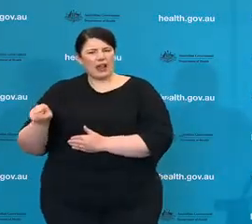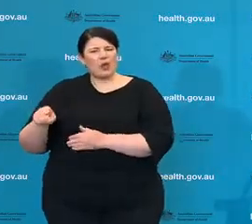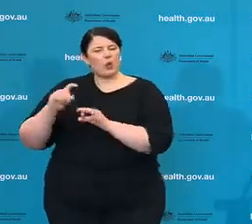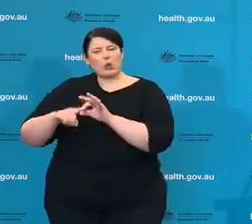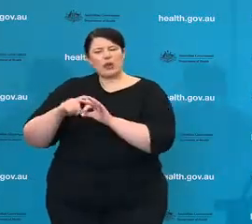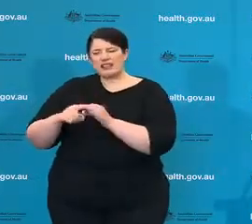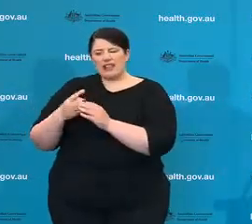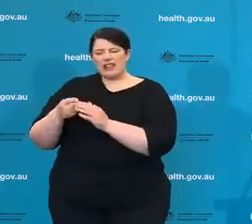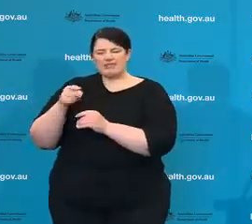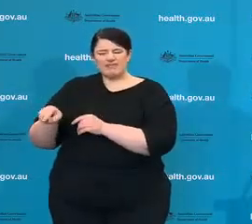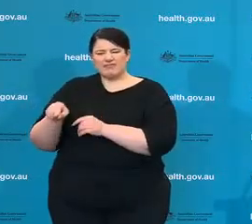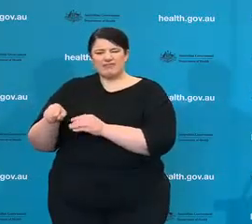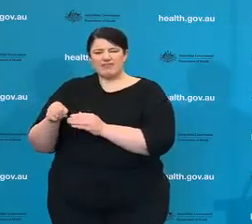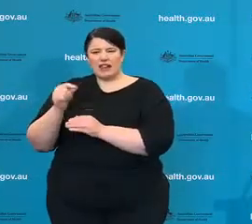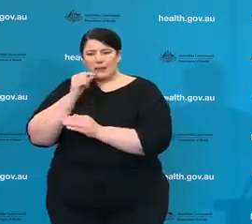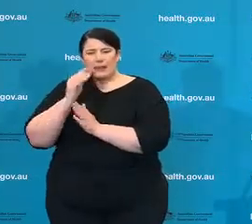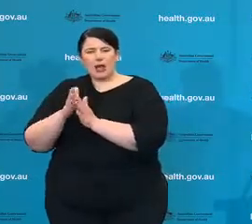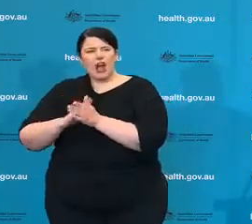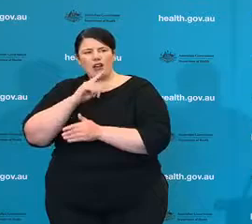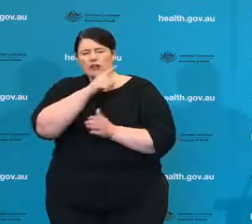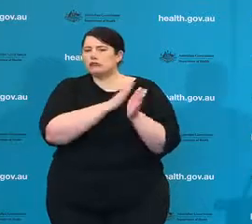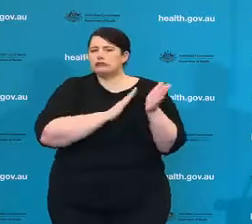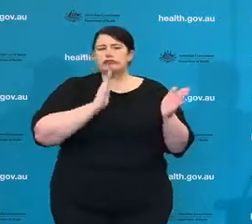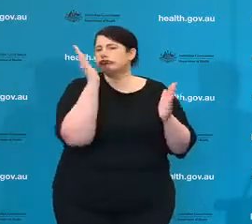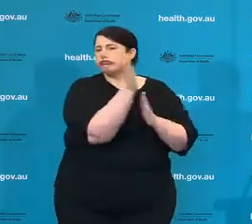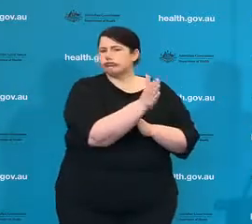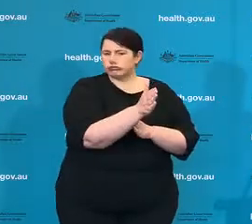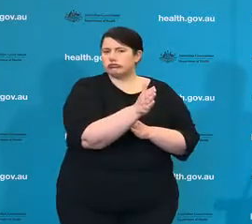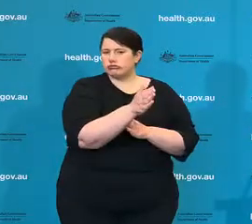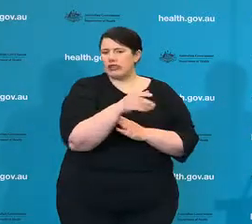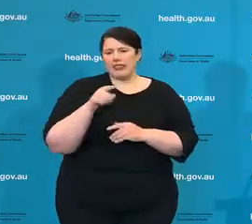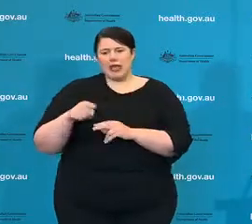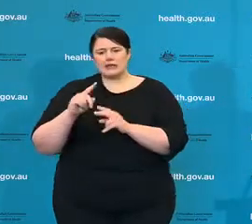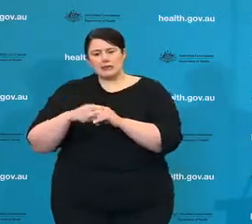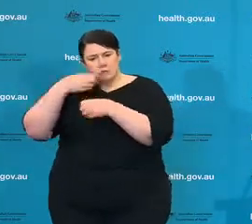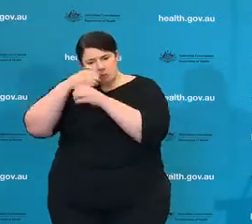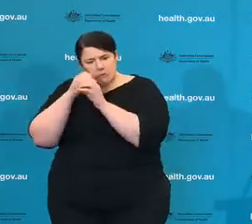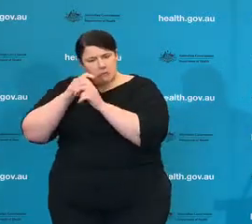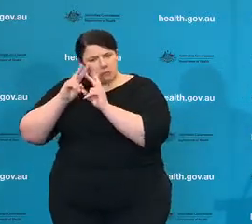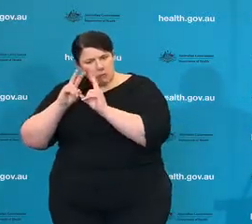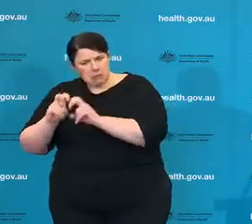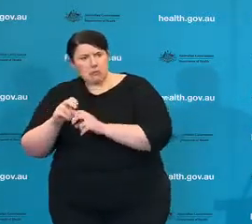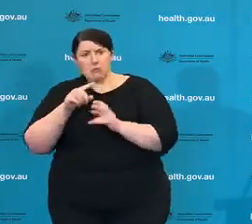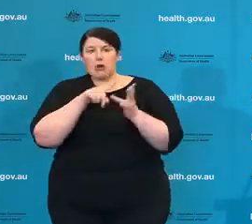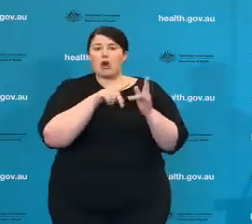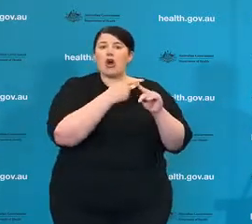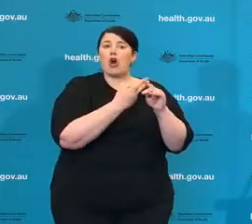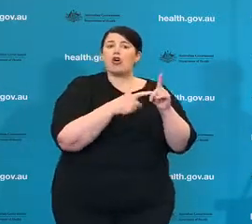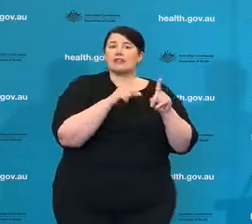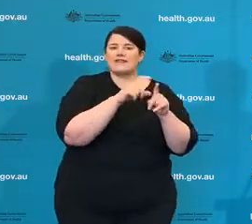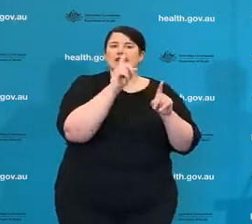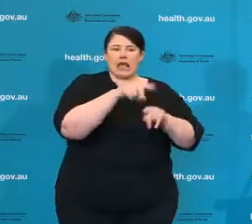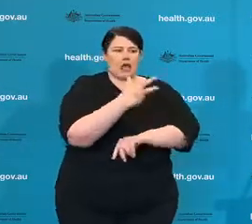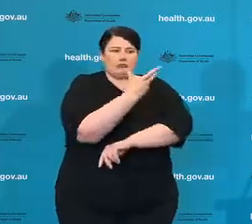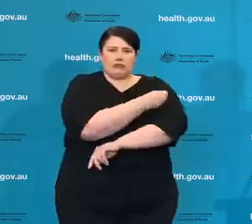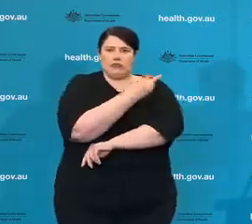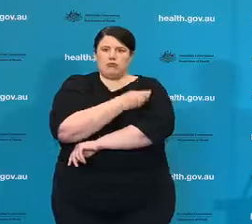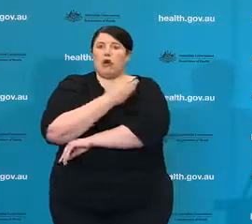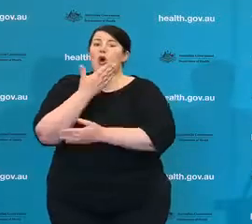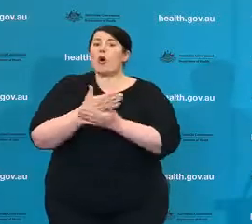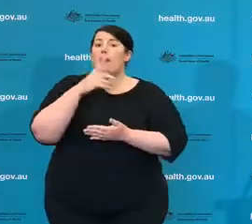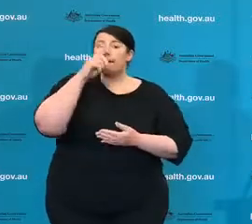in phase 1, where they're testing the safety and the antibody levels produced, and the Oxford trials are phase 3, of course, where they're testing whether